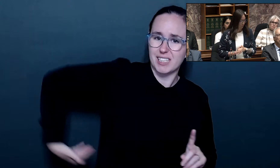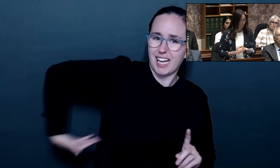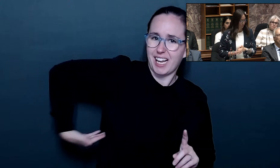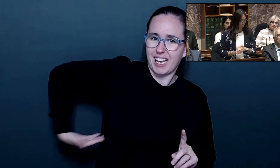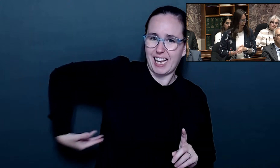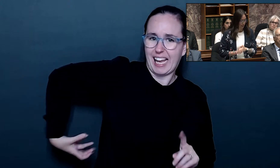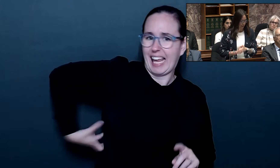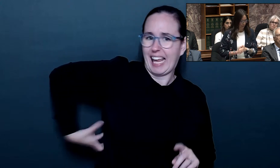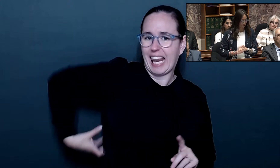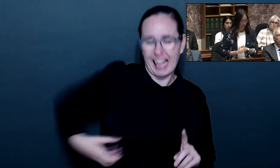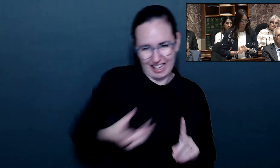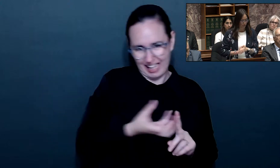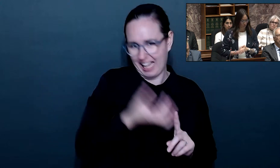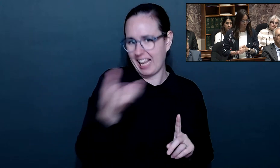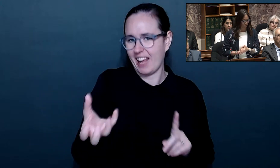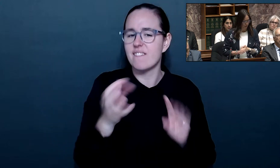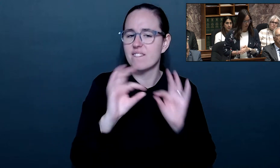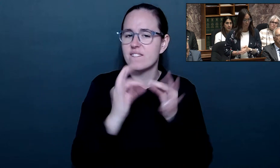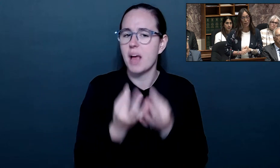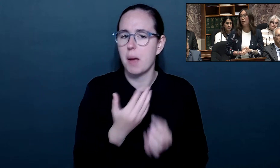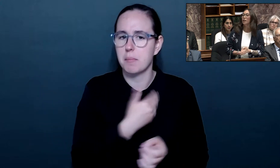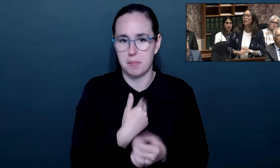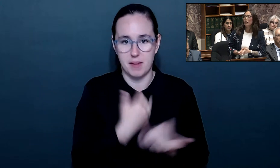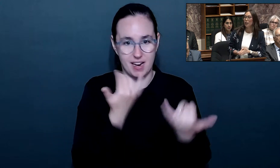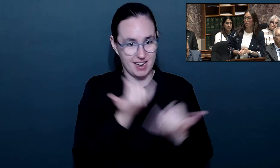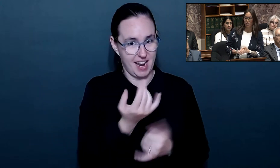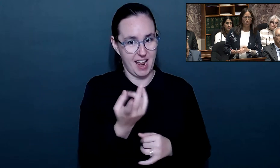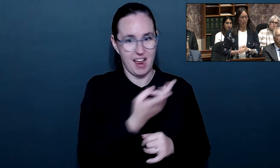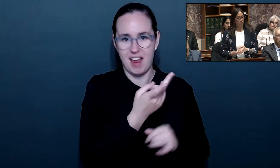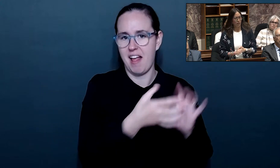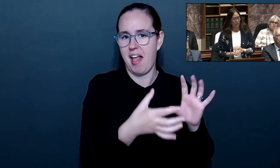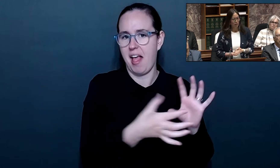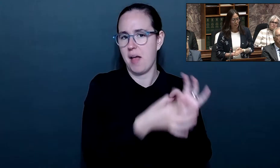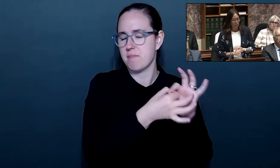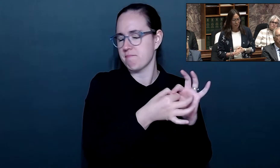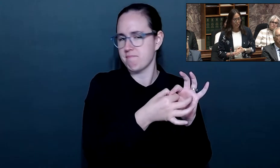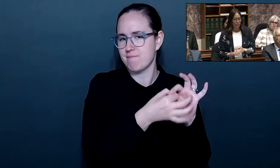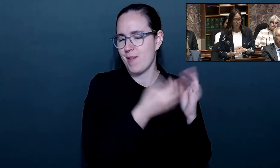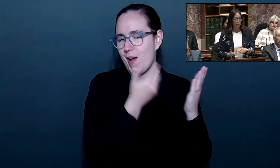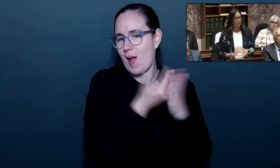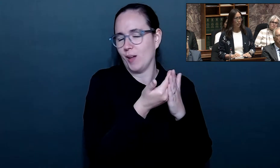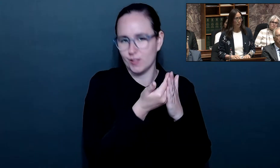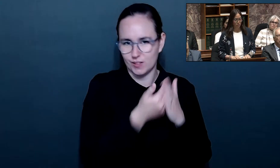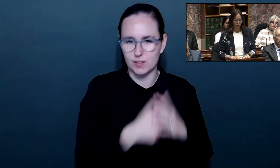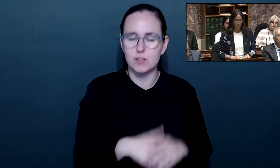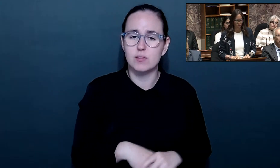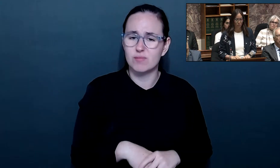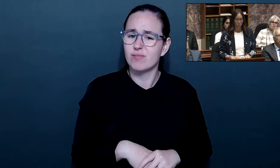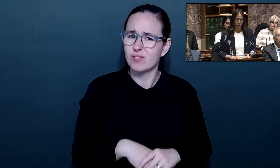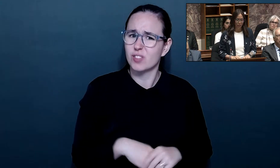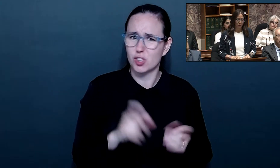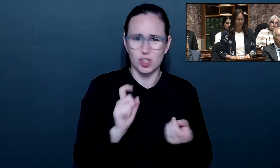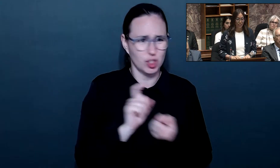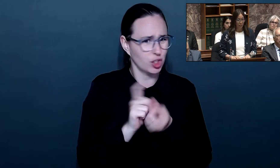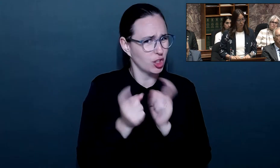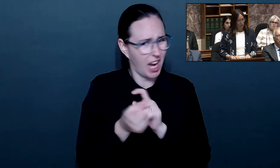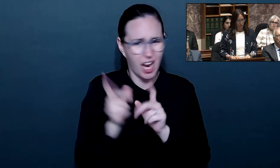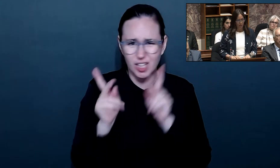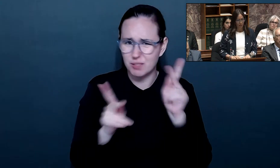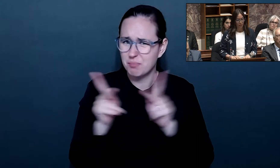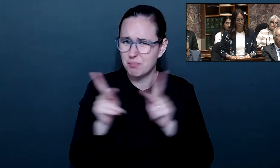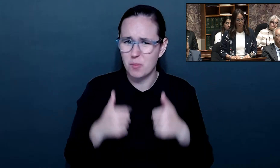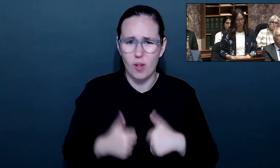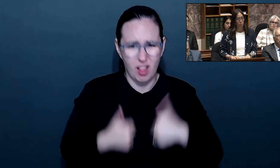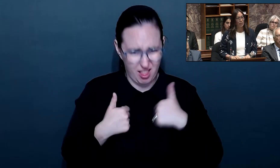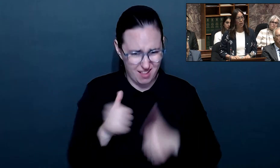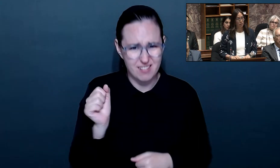a life-altering effect on families across British Columbia and the country. Statistically, you are more likely to need a